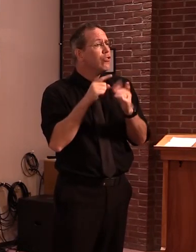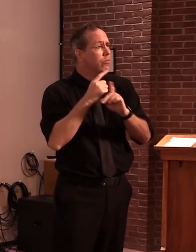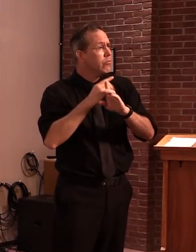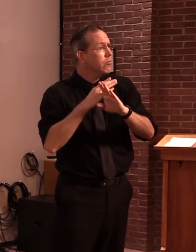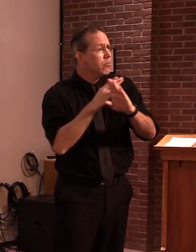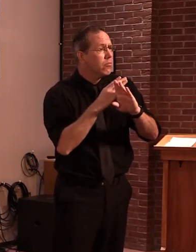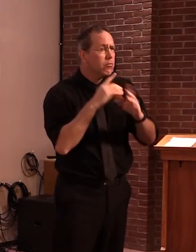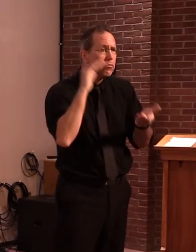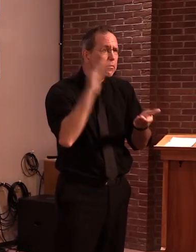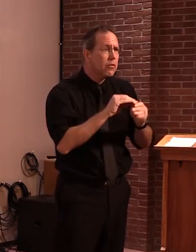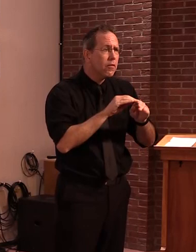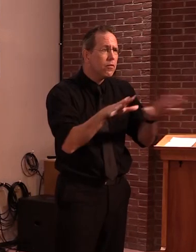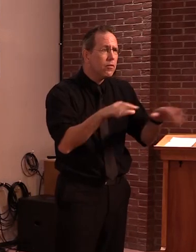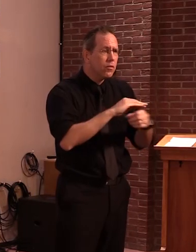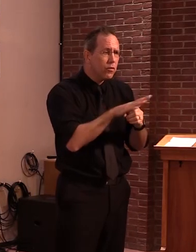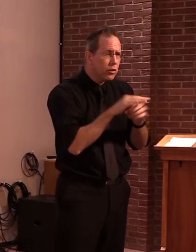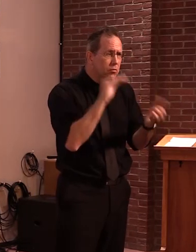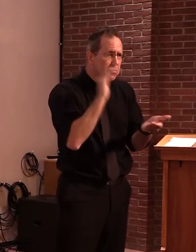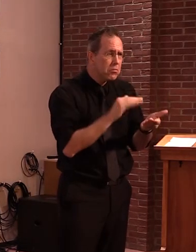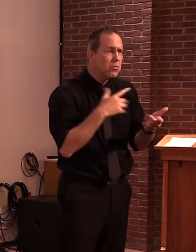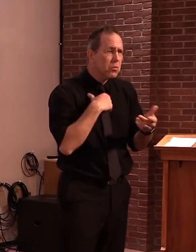that state.